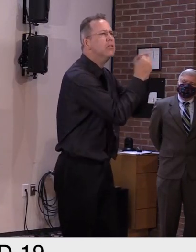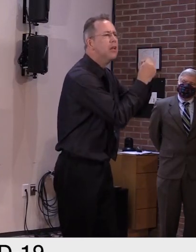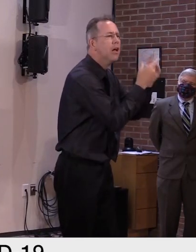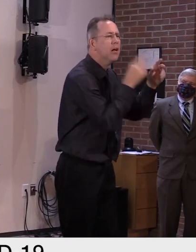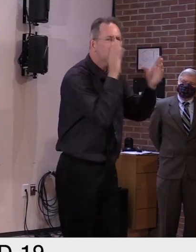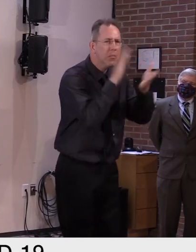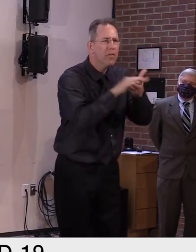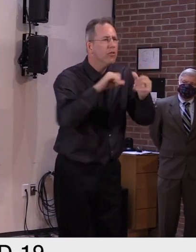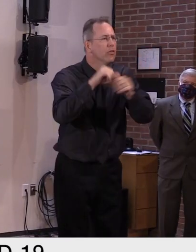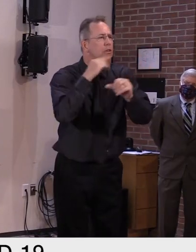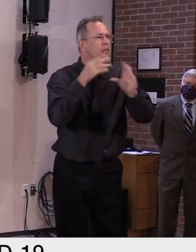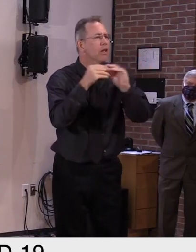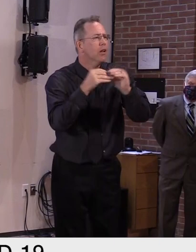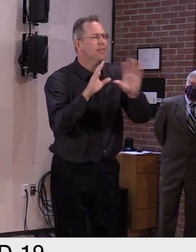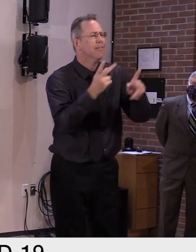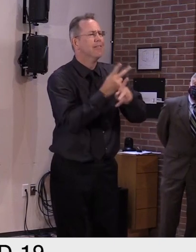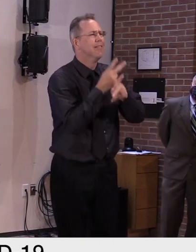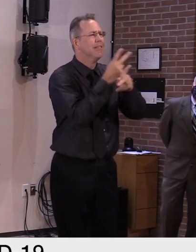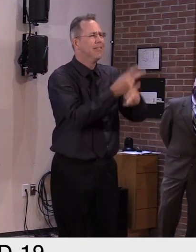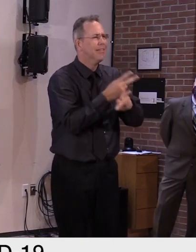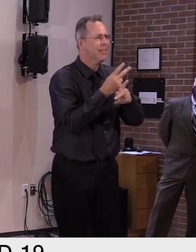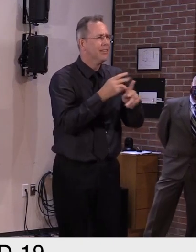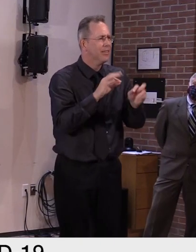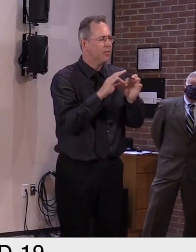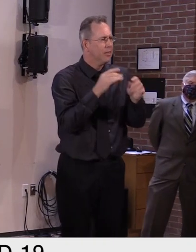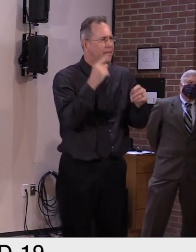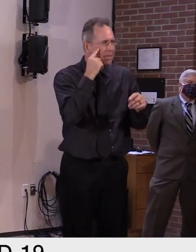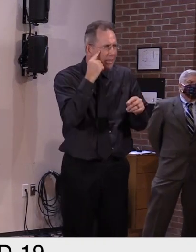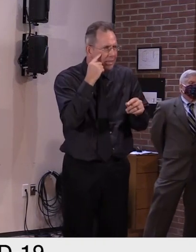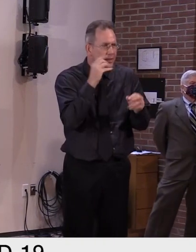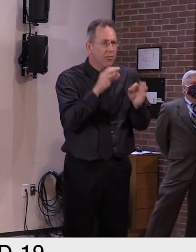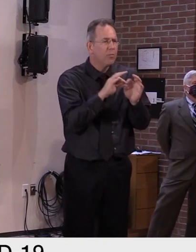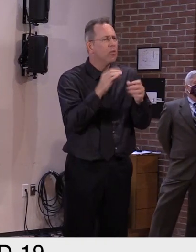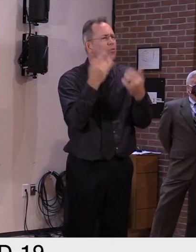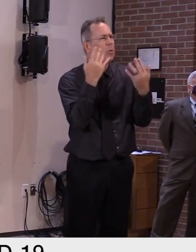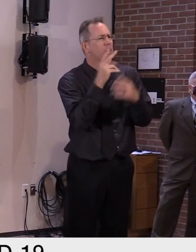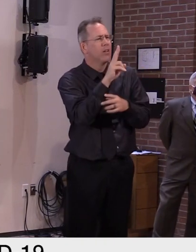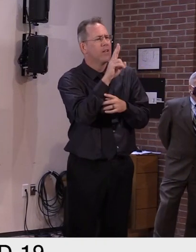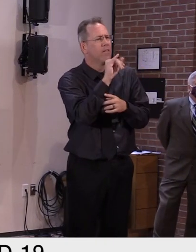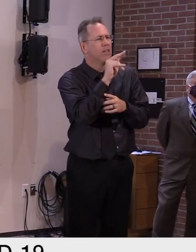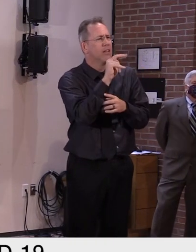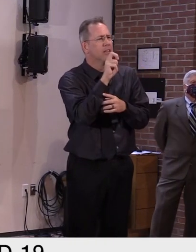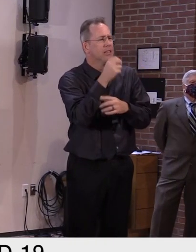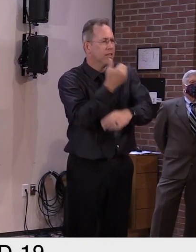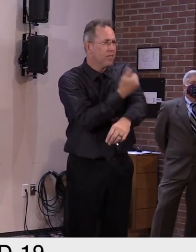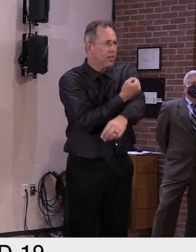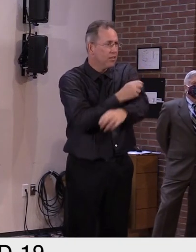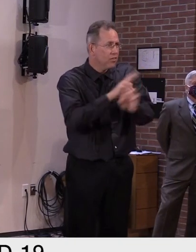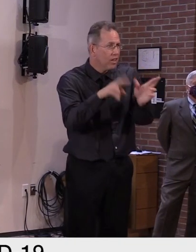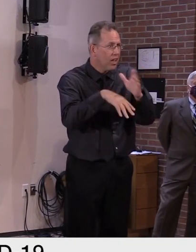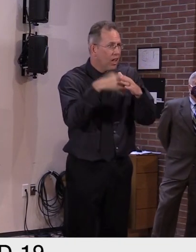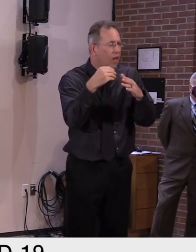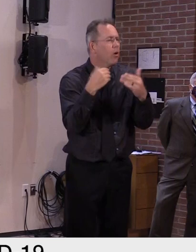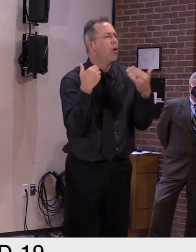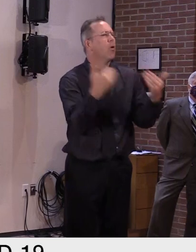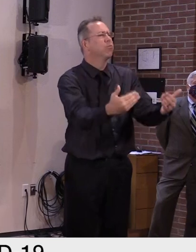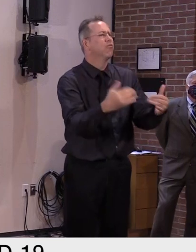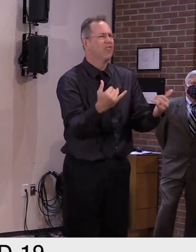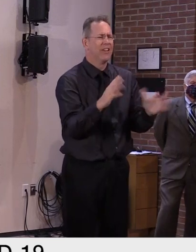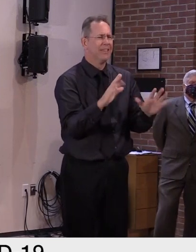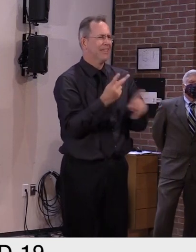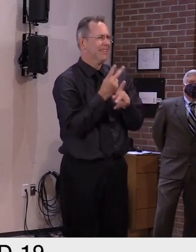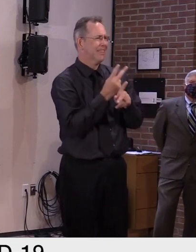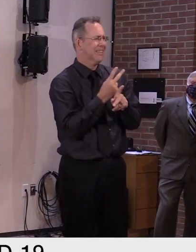now, not until there's a vaccine that's widely distributed. Do you see any sort of optimism that we can look